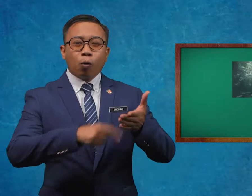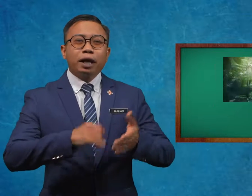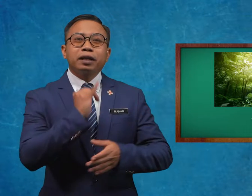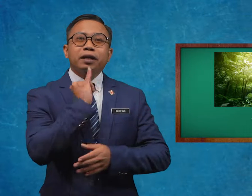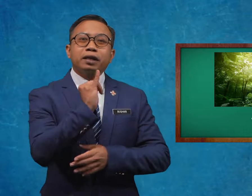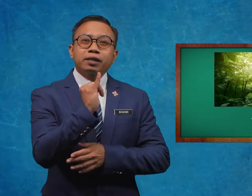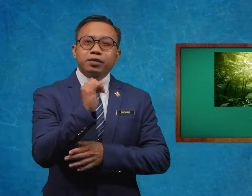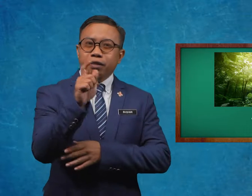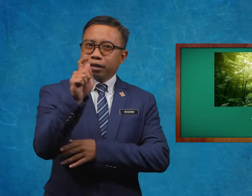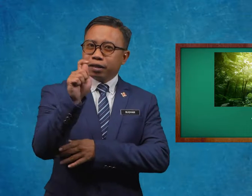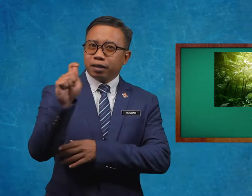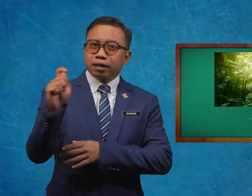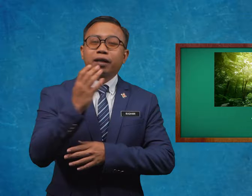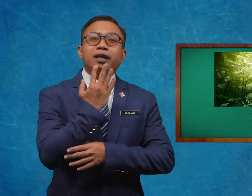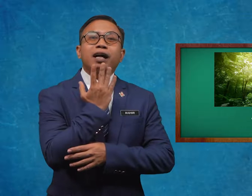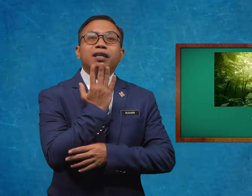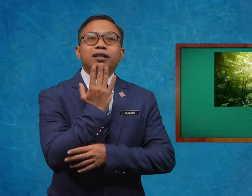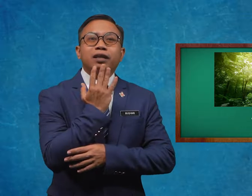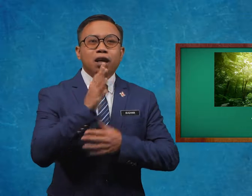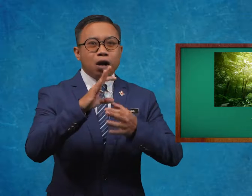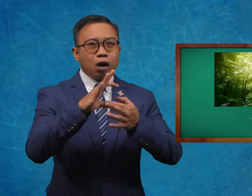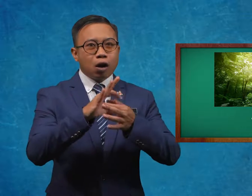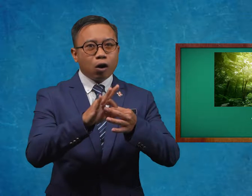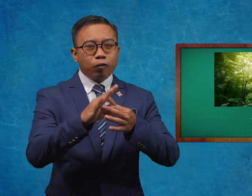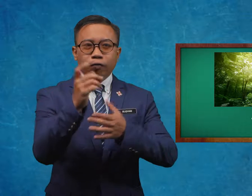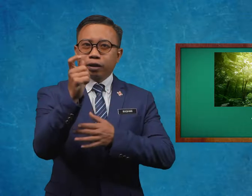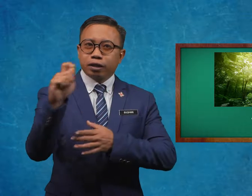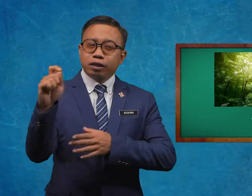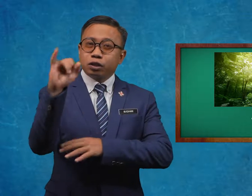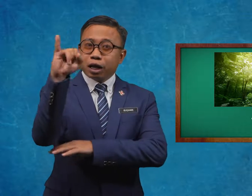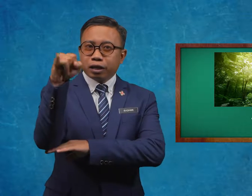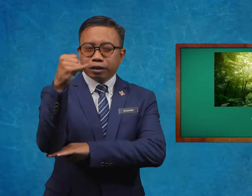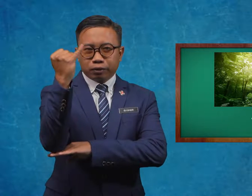What is the color of the jungle?